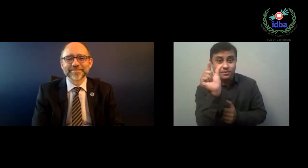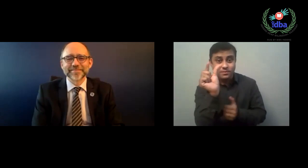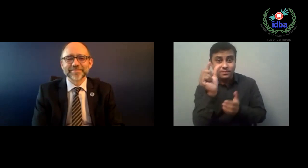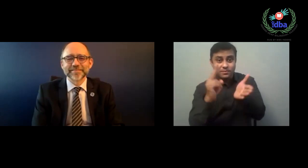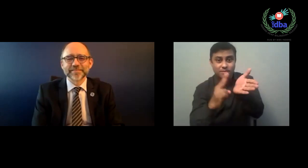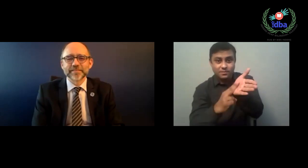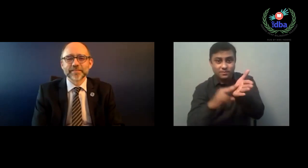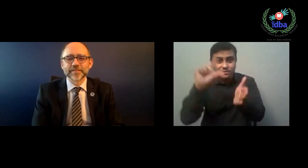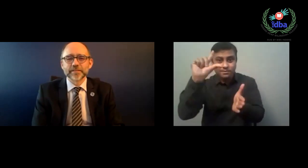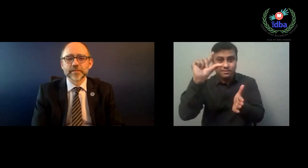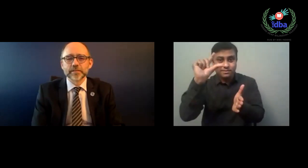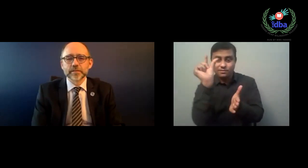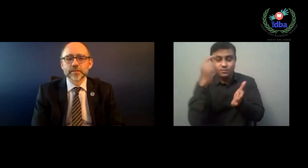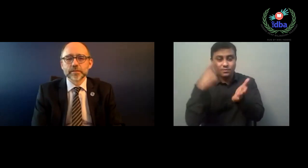done. My second question I would like to say,